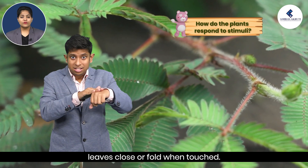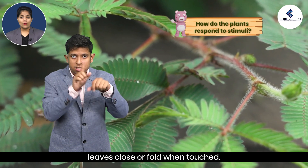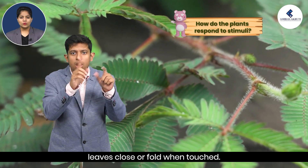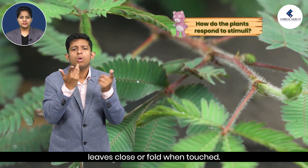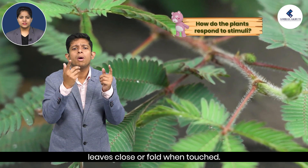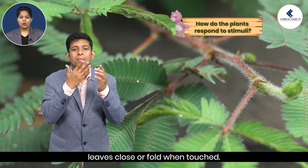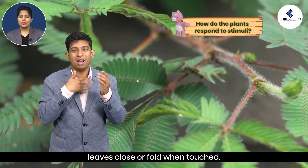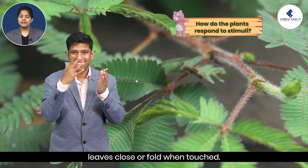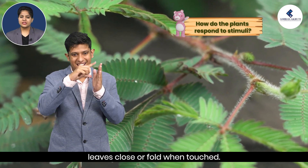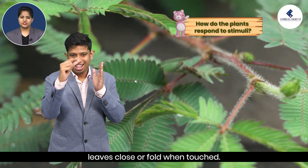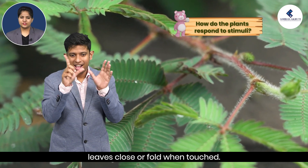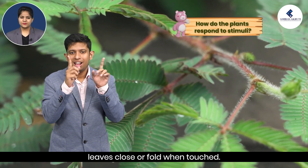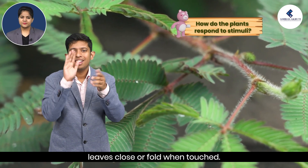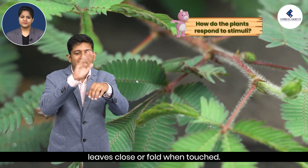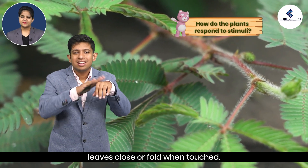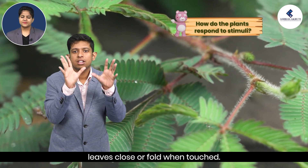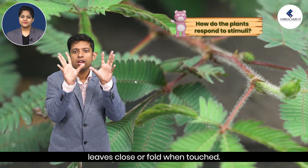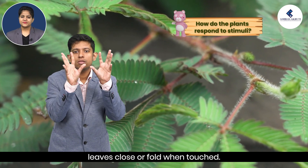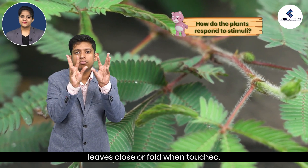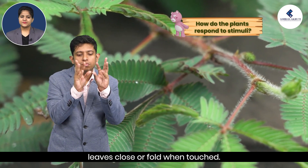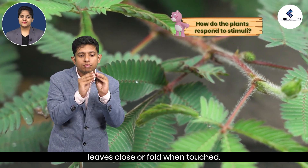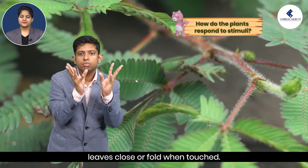or fold when touched.